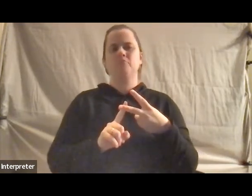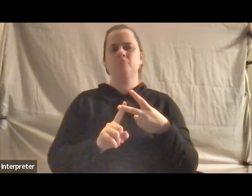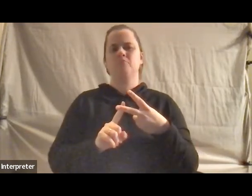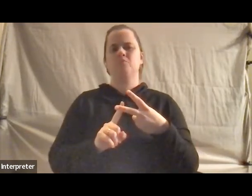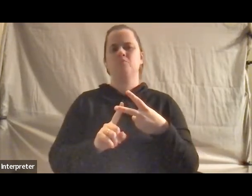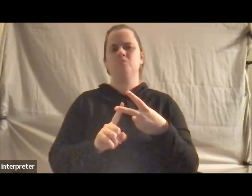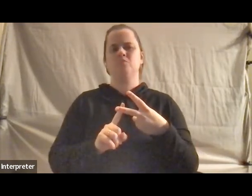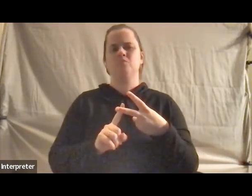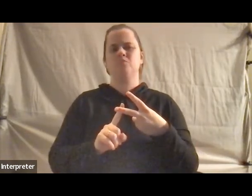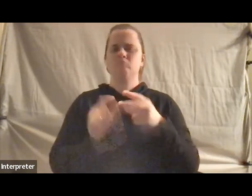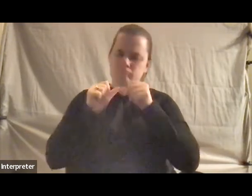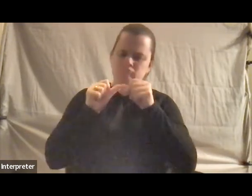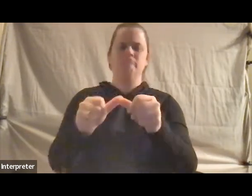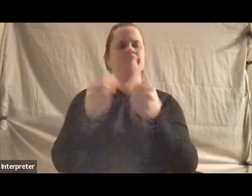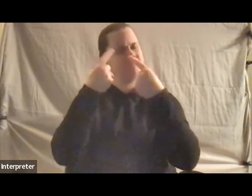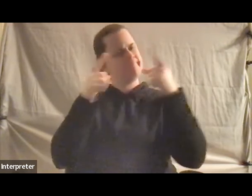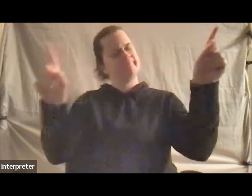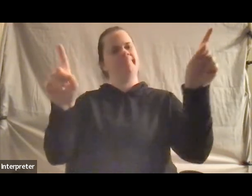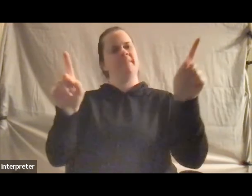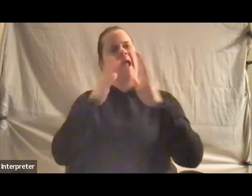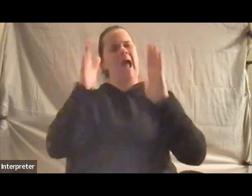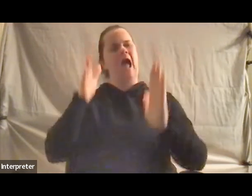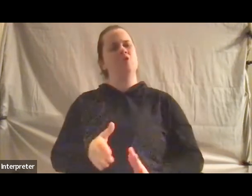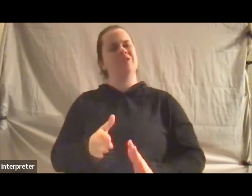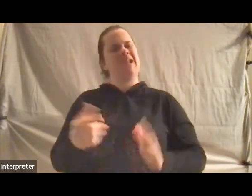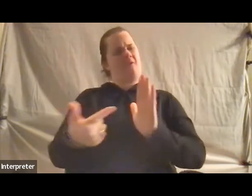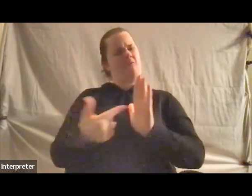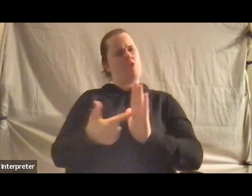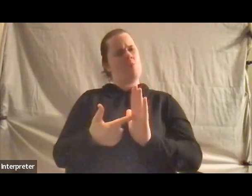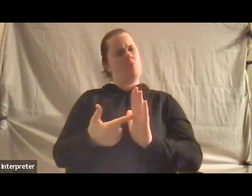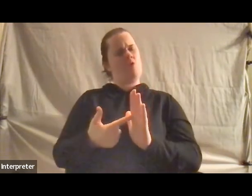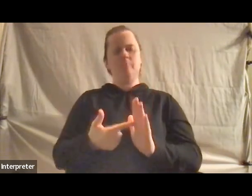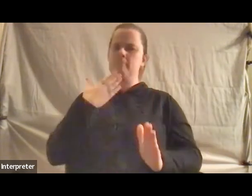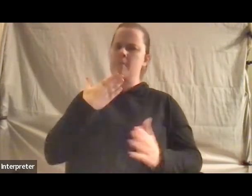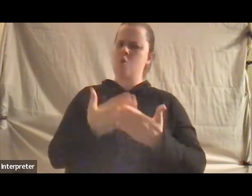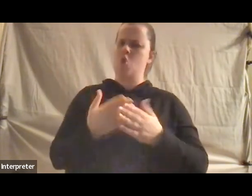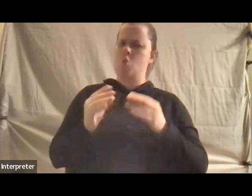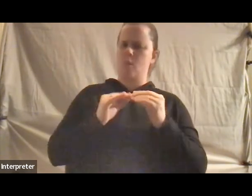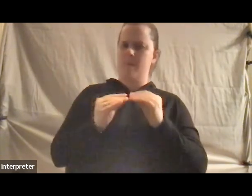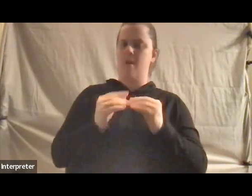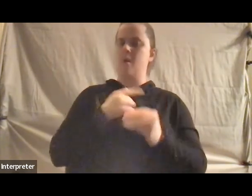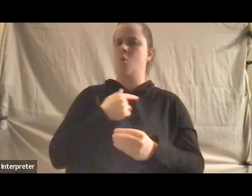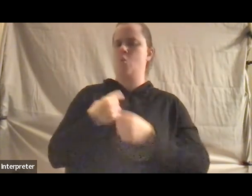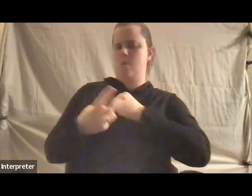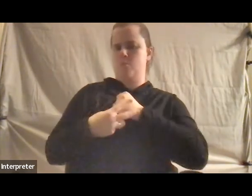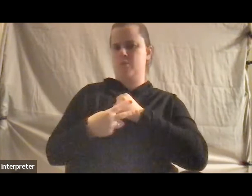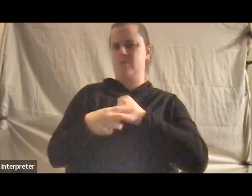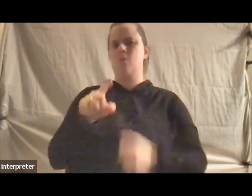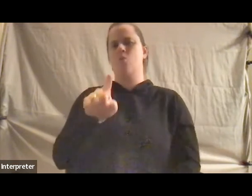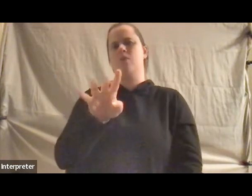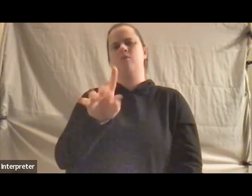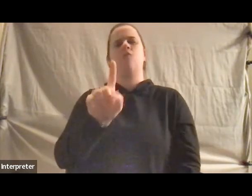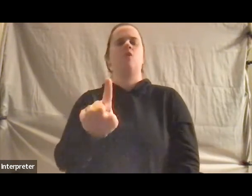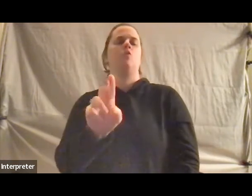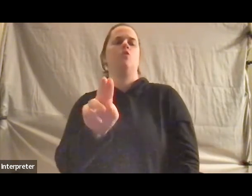keep housing affordable and in good repair. And we preserved 141 units